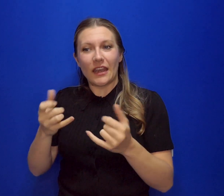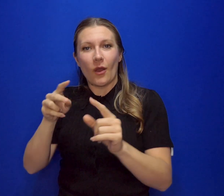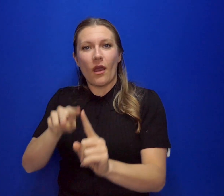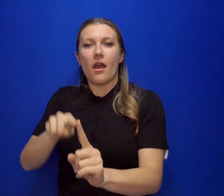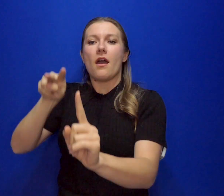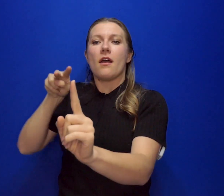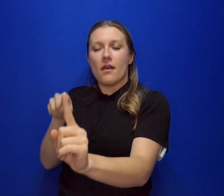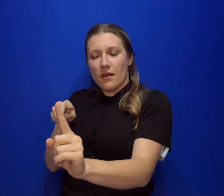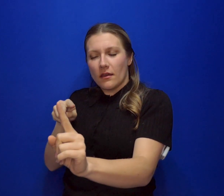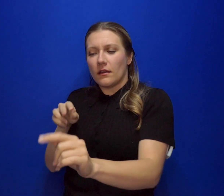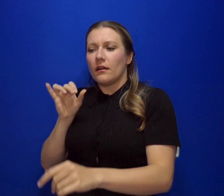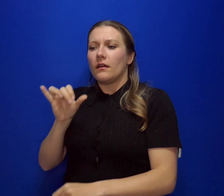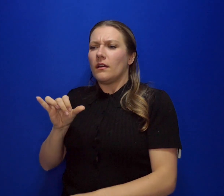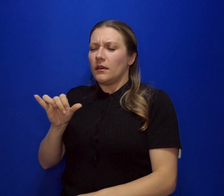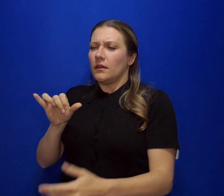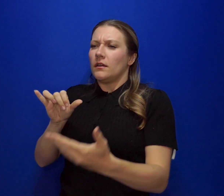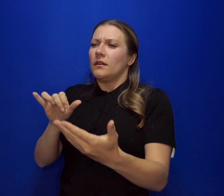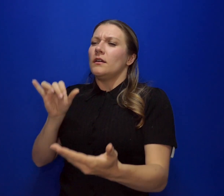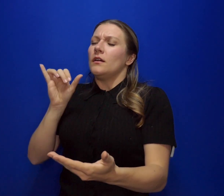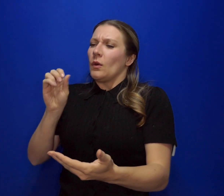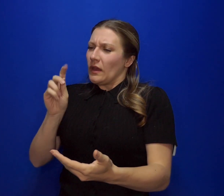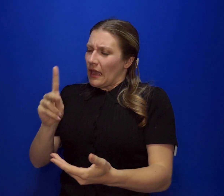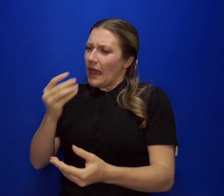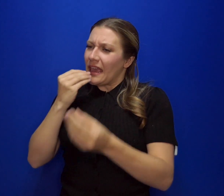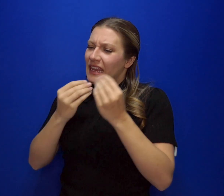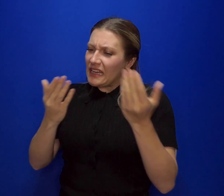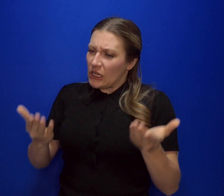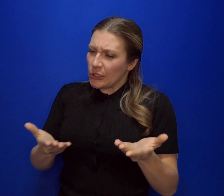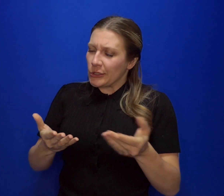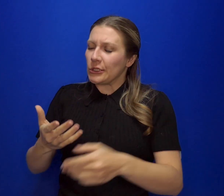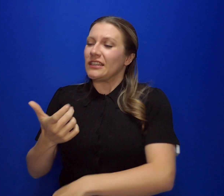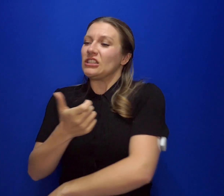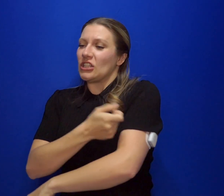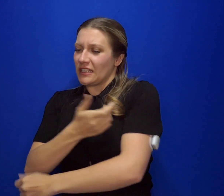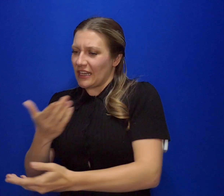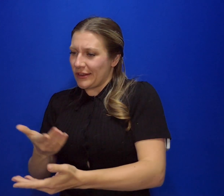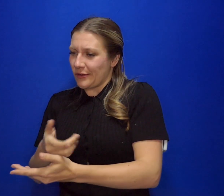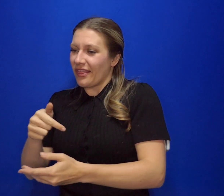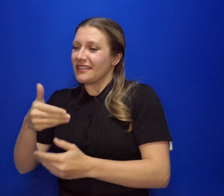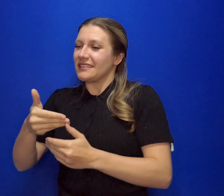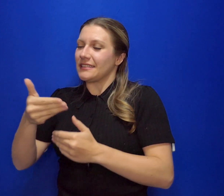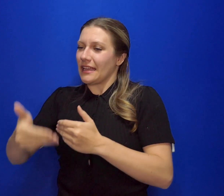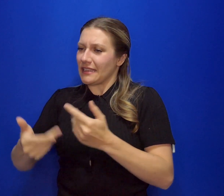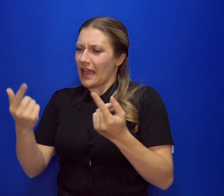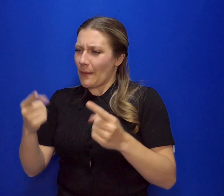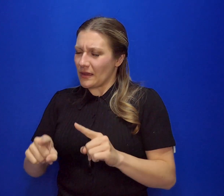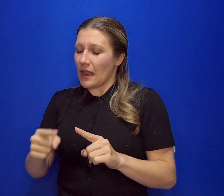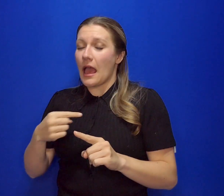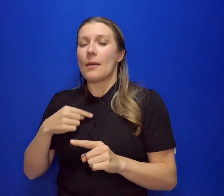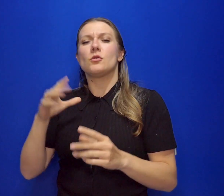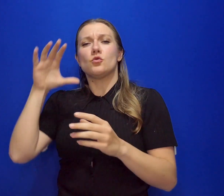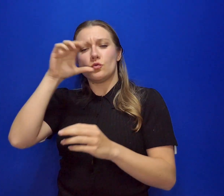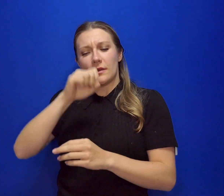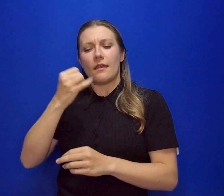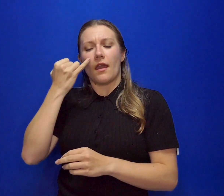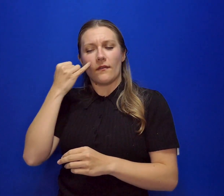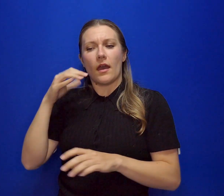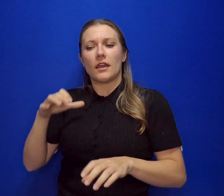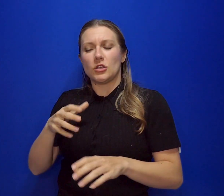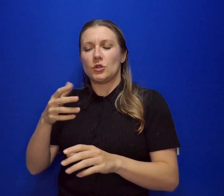yourself out of it for a second, and look at it. I put the food in here. I put the insulin in here. This is what happened next. I bet you if I would have done the insulin a little